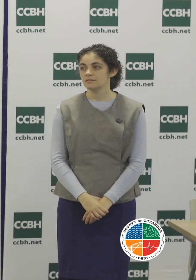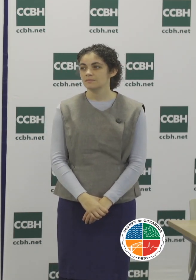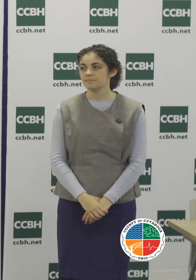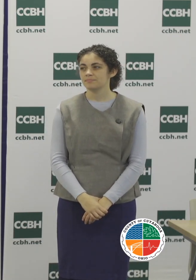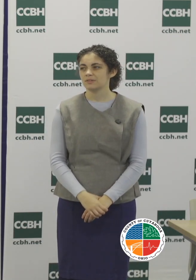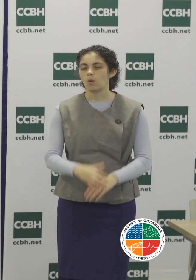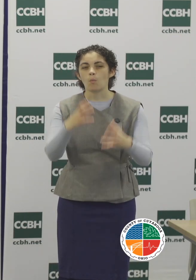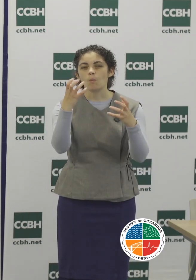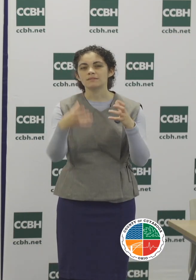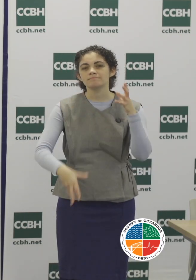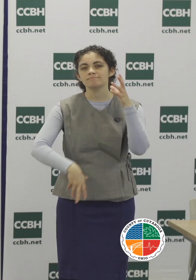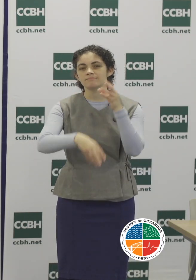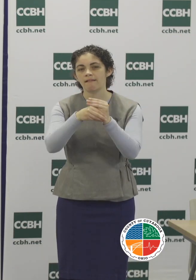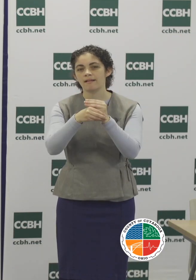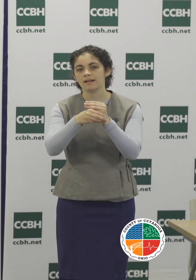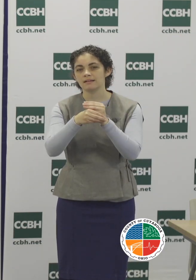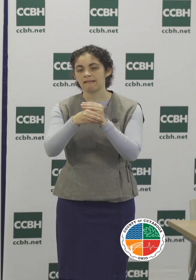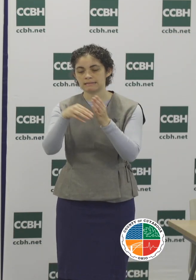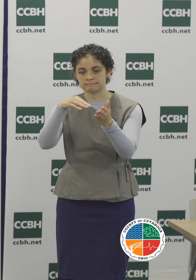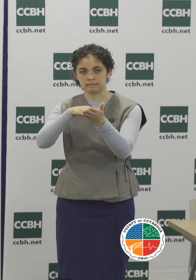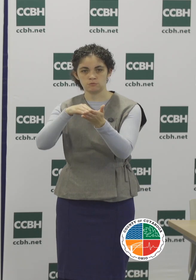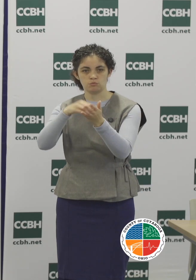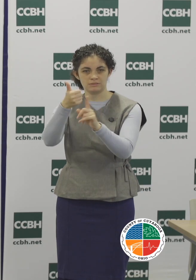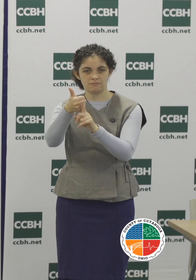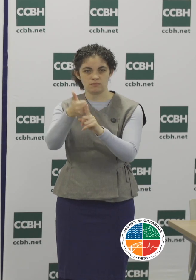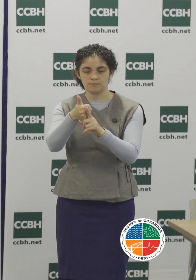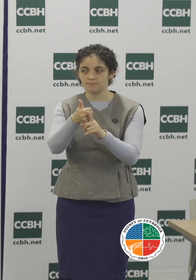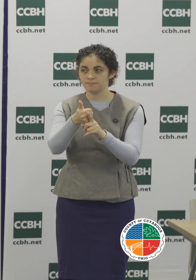I would just add, as a physician,